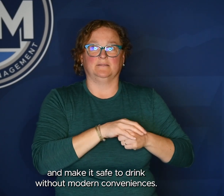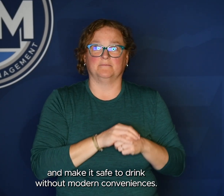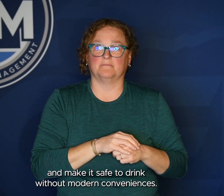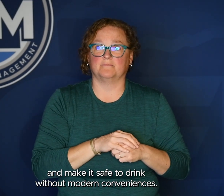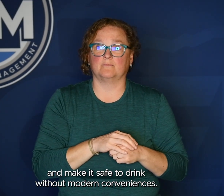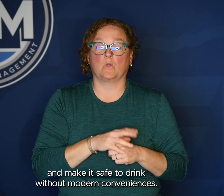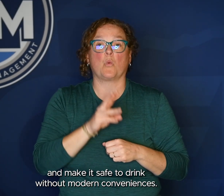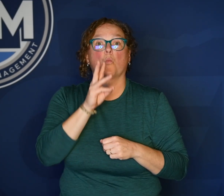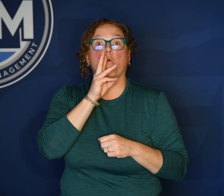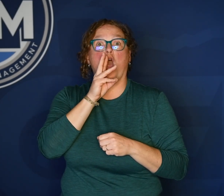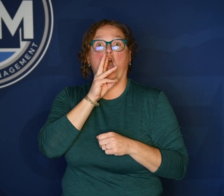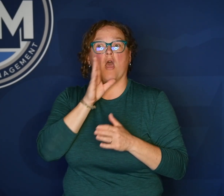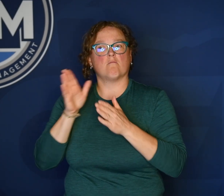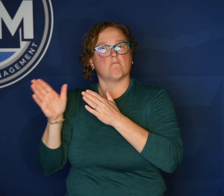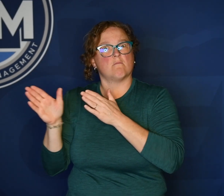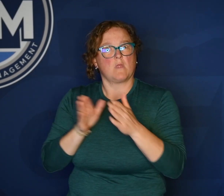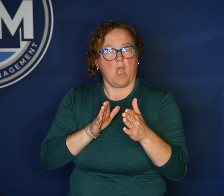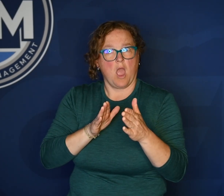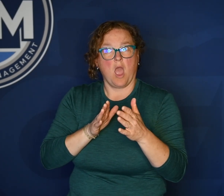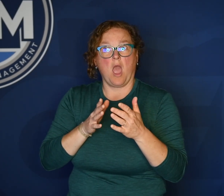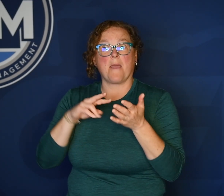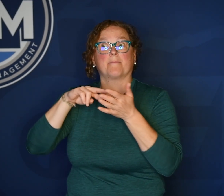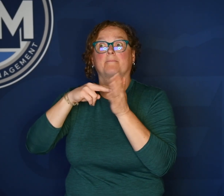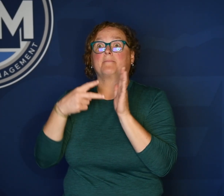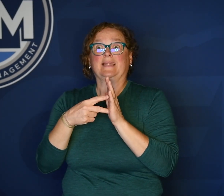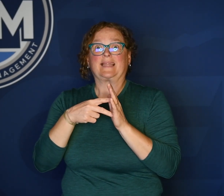modern conveniences.